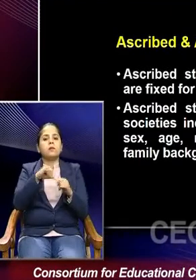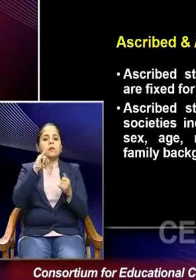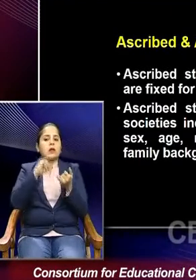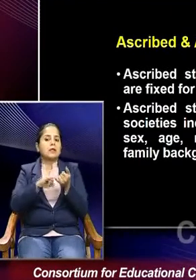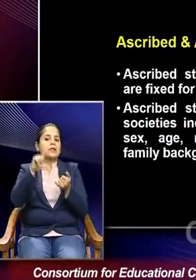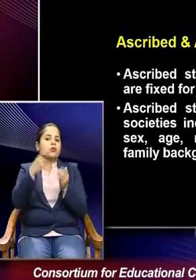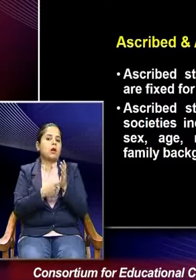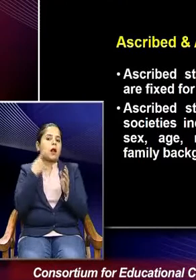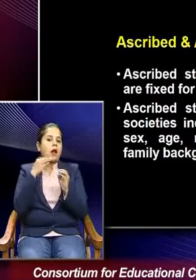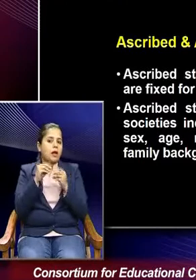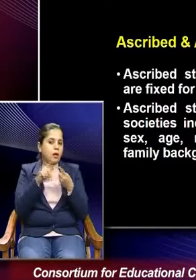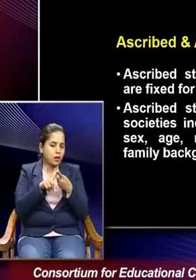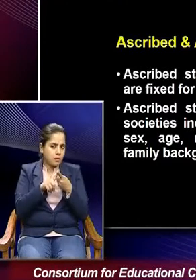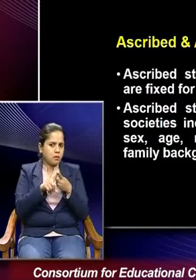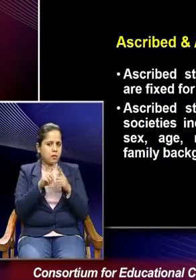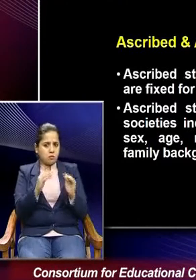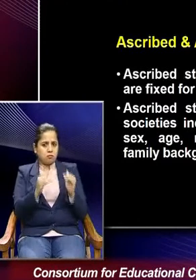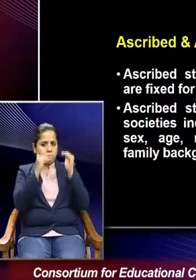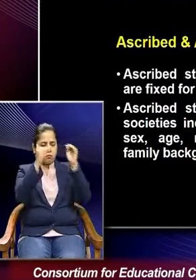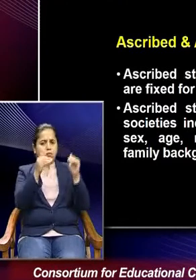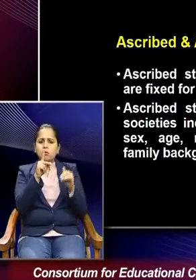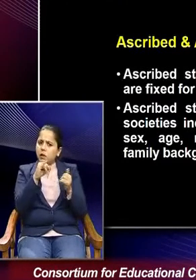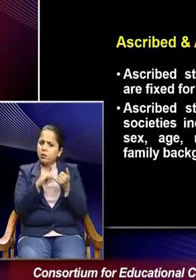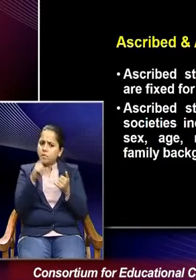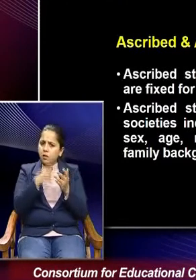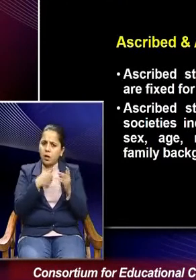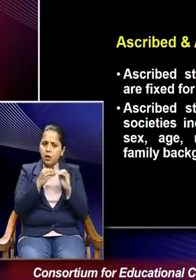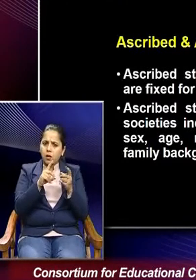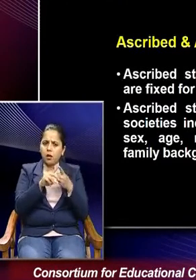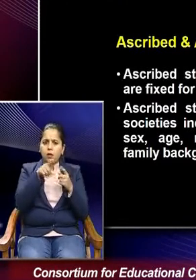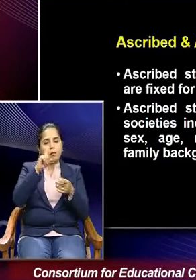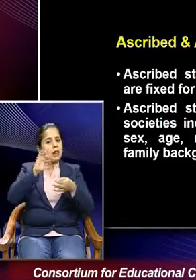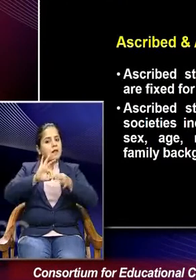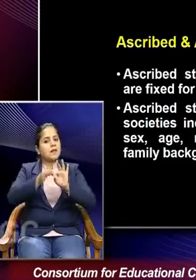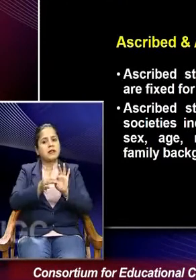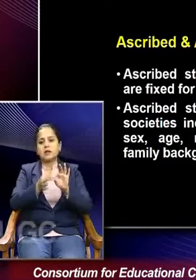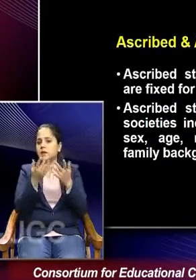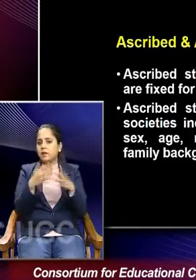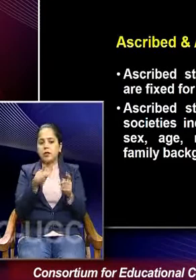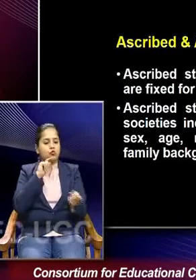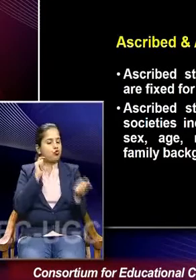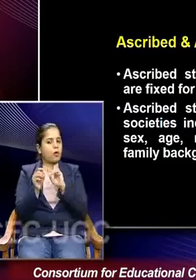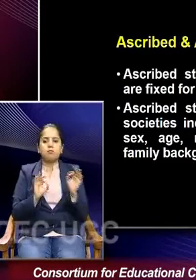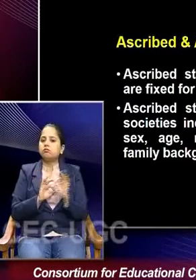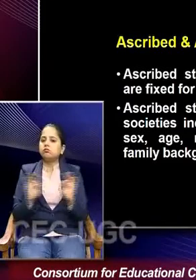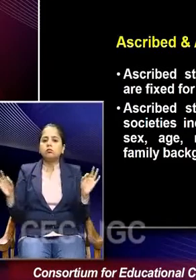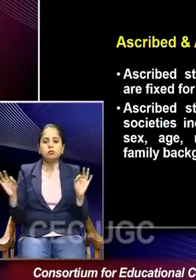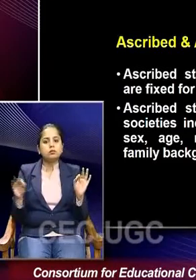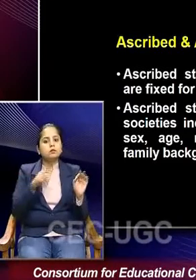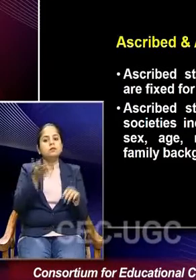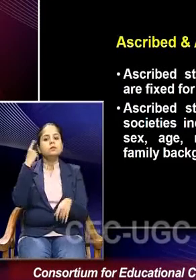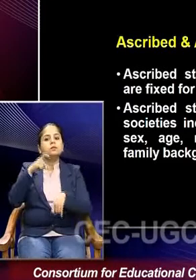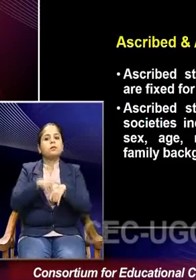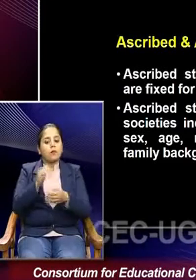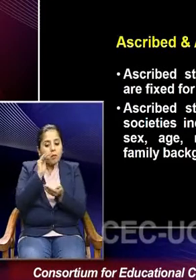status. Ascribed status means your status is fixed, and it is kind of fixed at the time